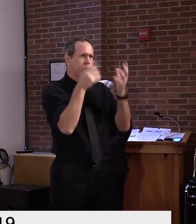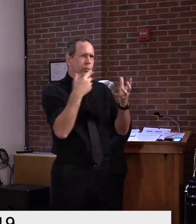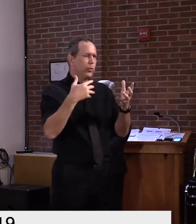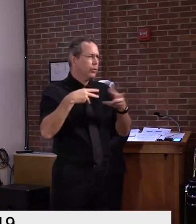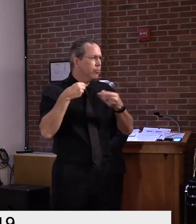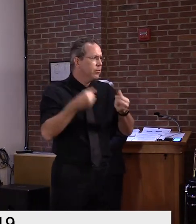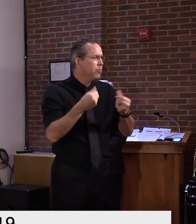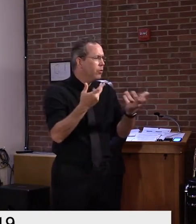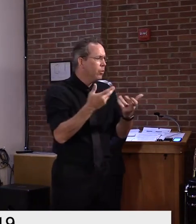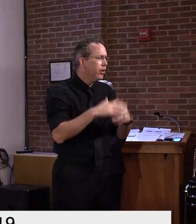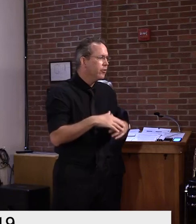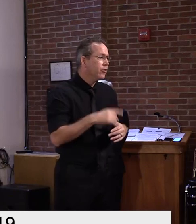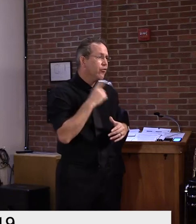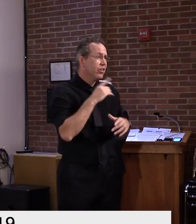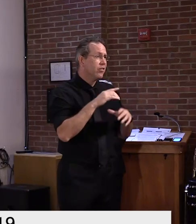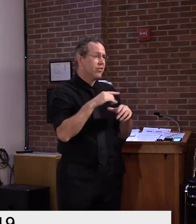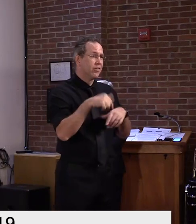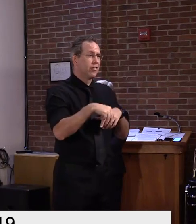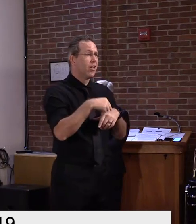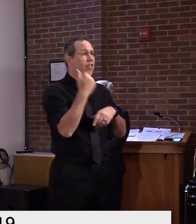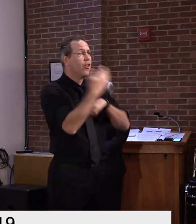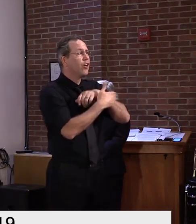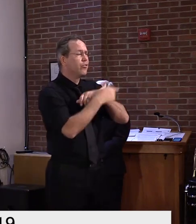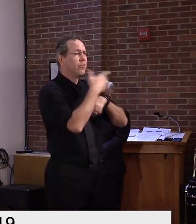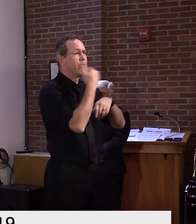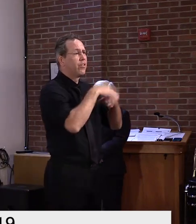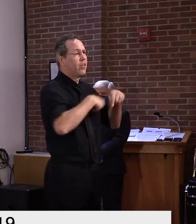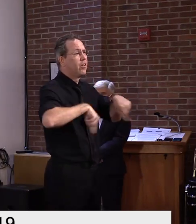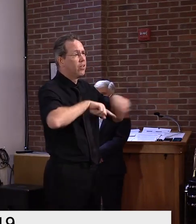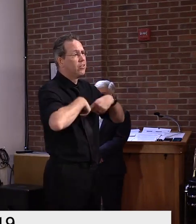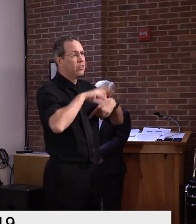does. I will add, though, that Vermont